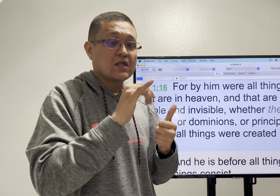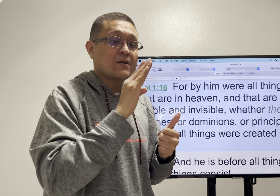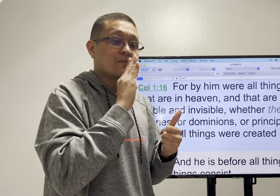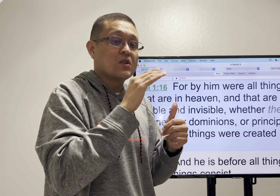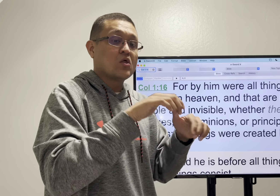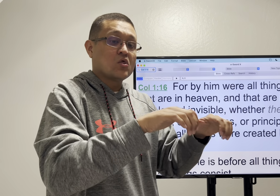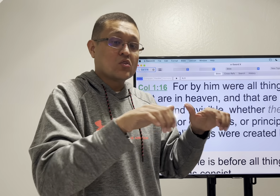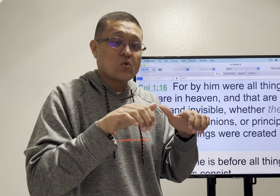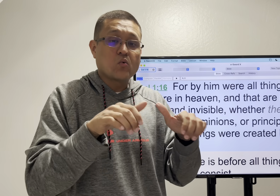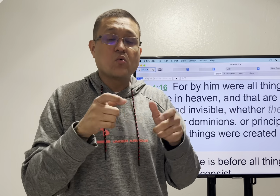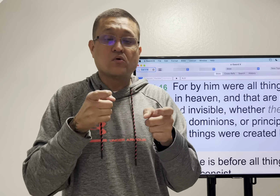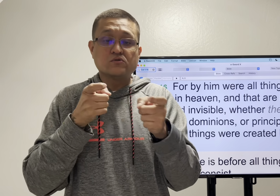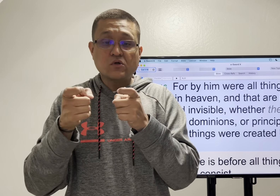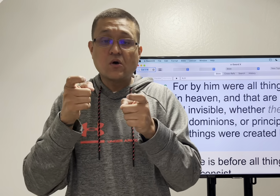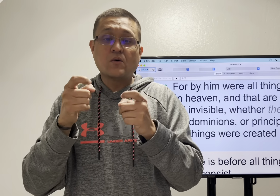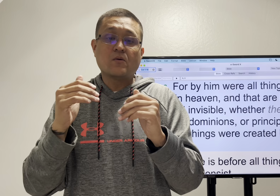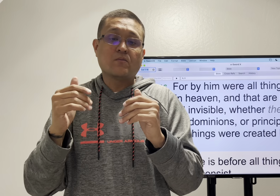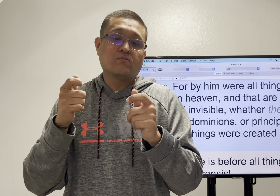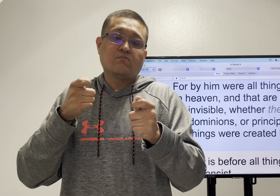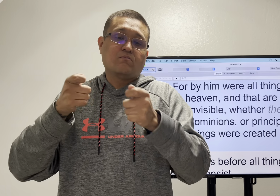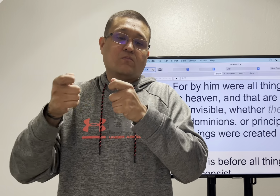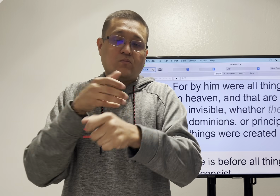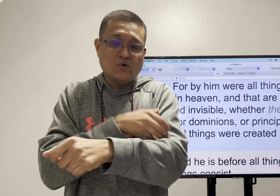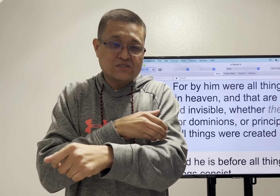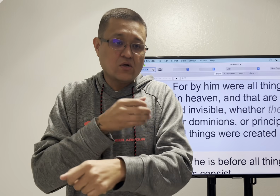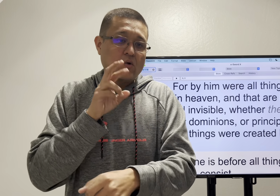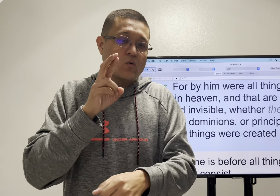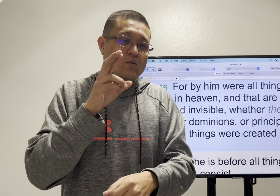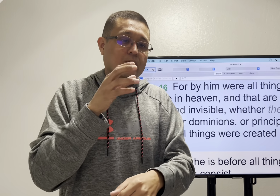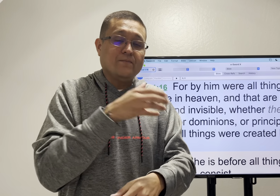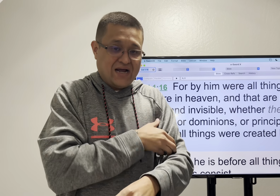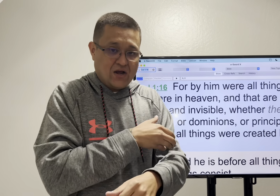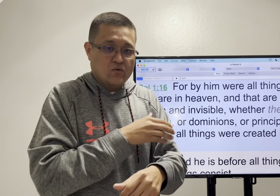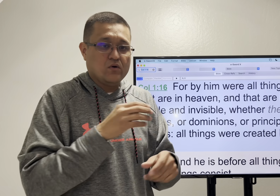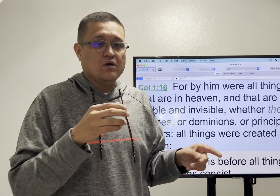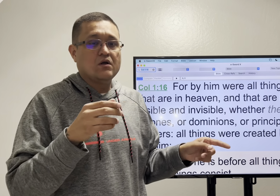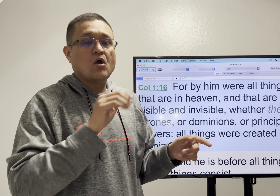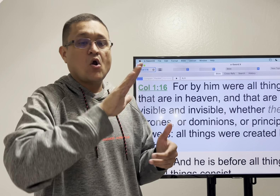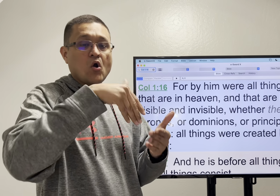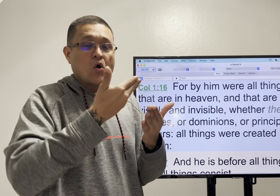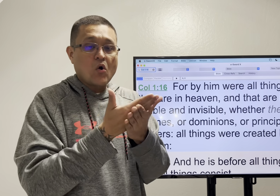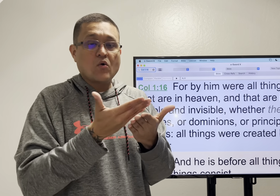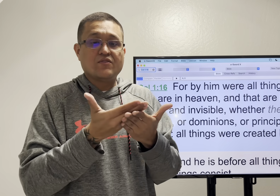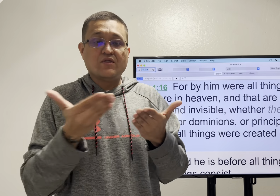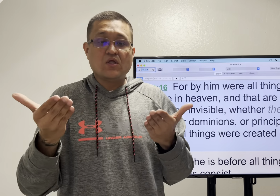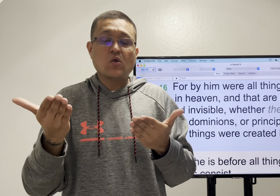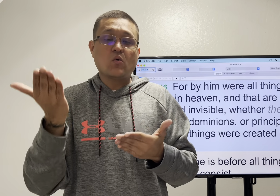and invisible, whether they be thrones or dominions or